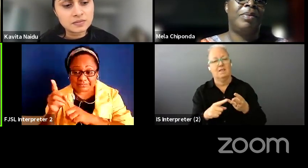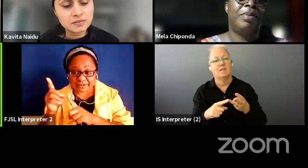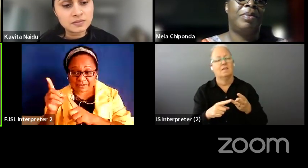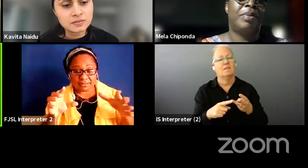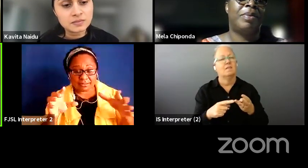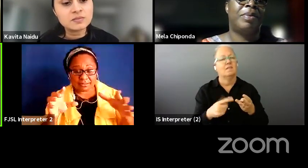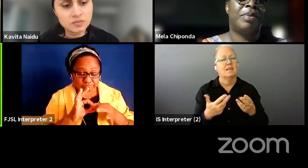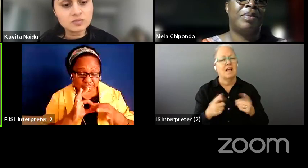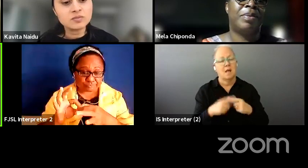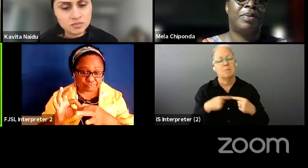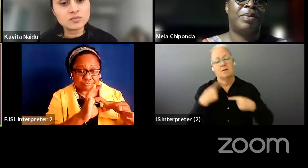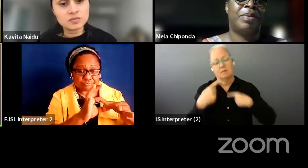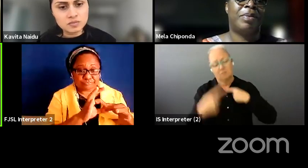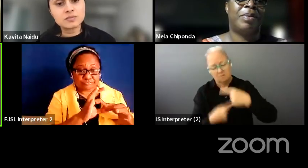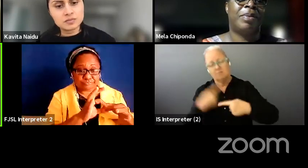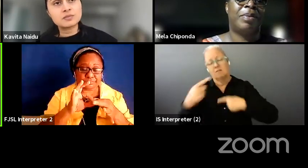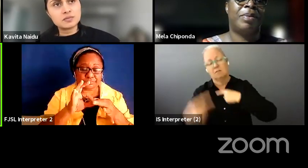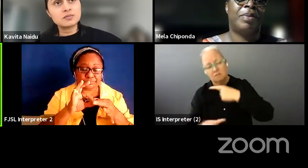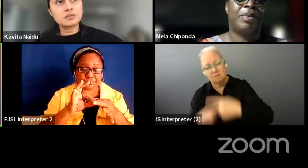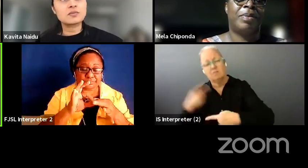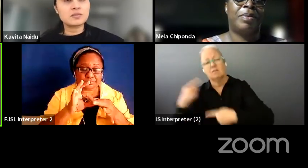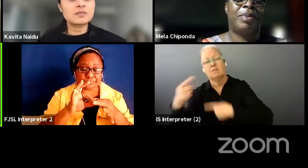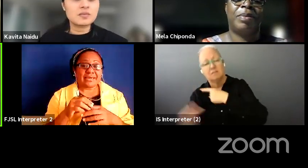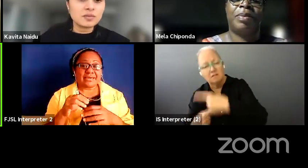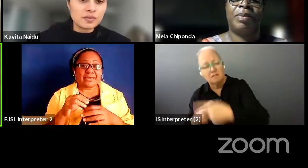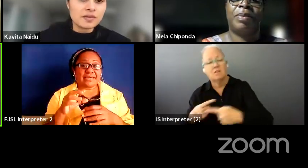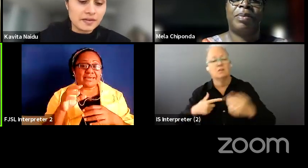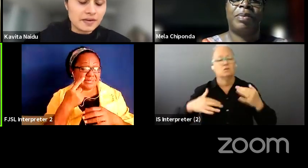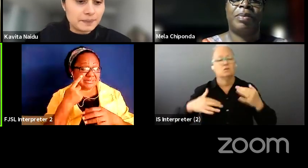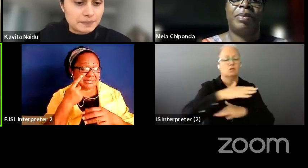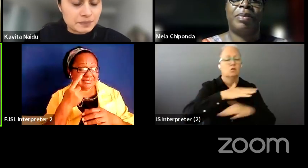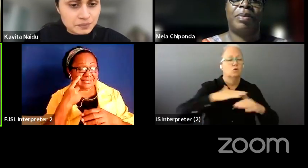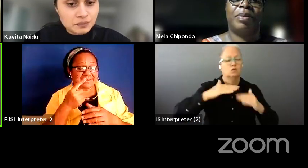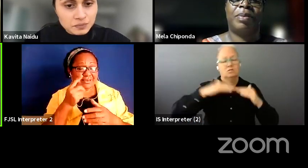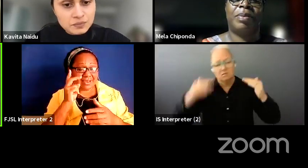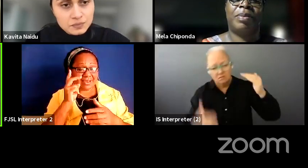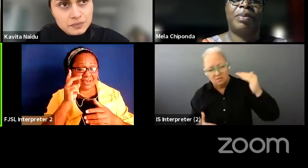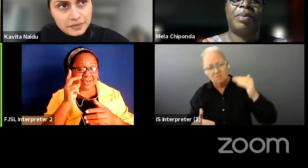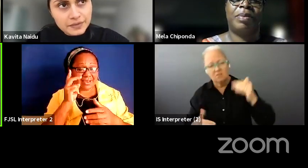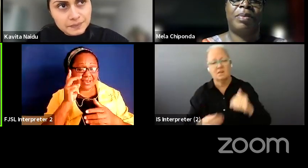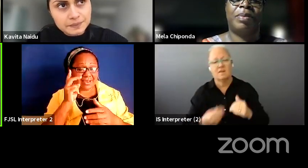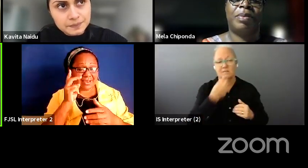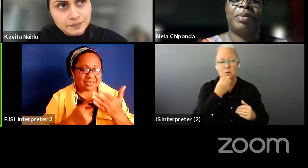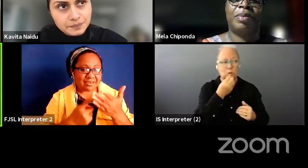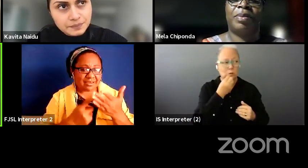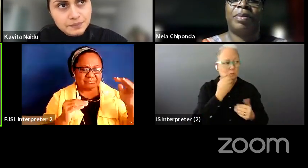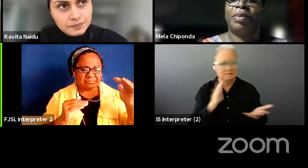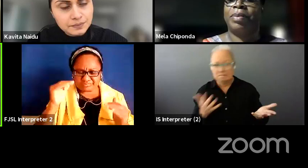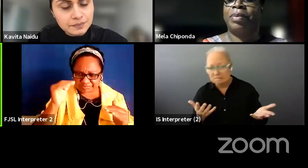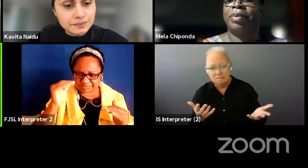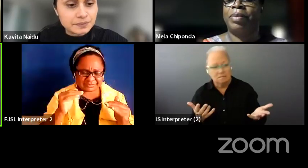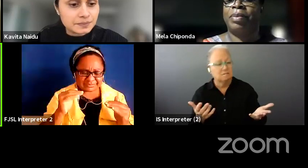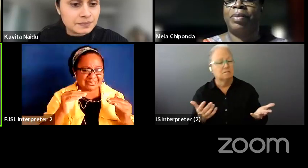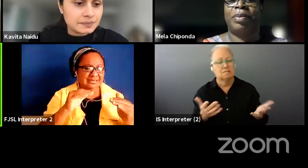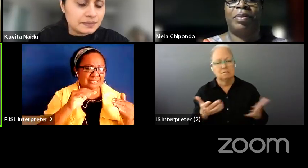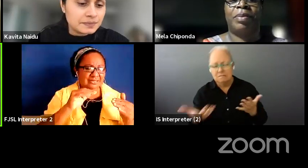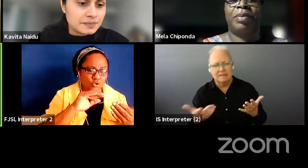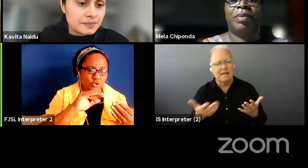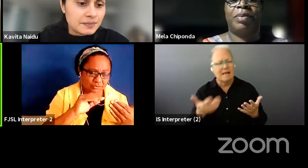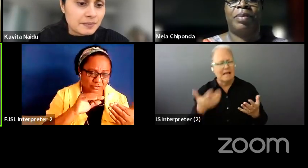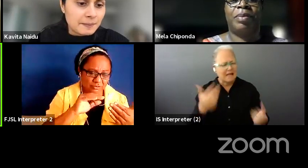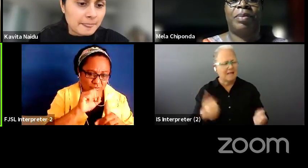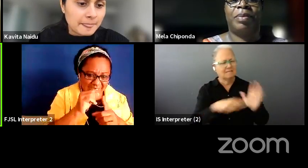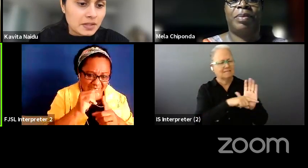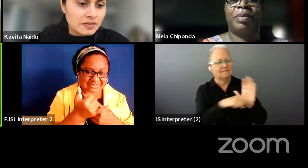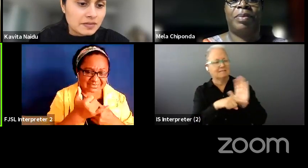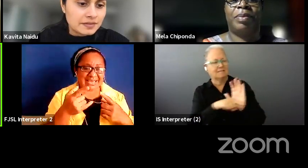cycle of, you know, social inequalities, political instability, and food insecurity. Similarly, that also puts